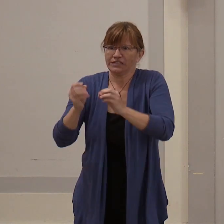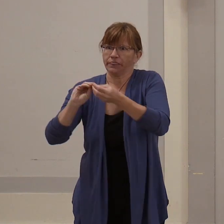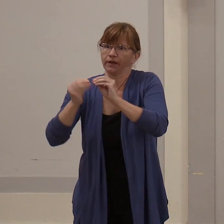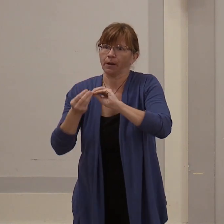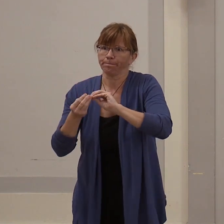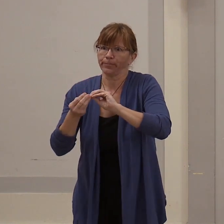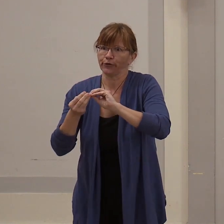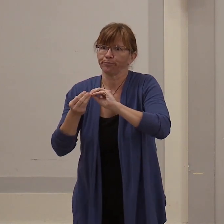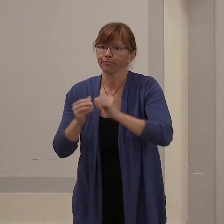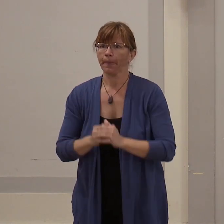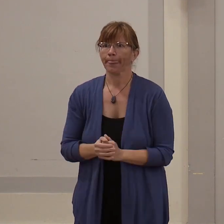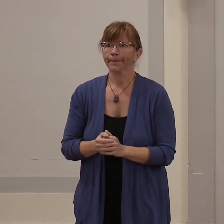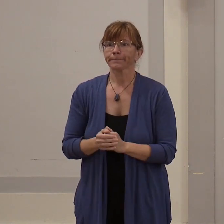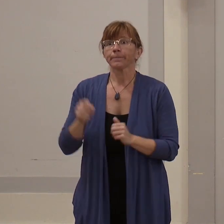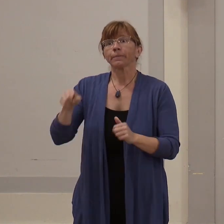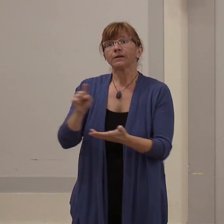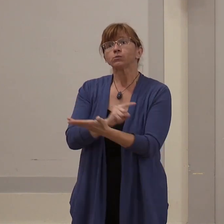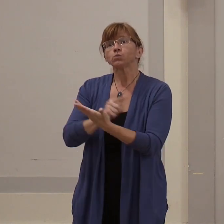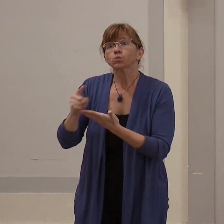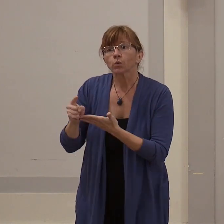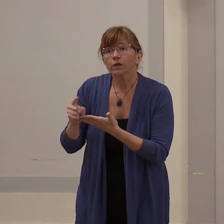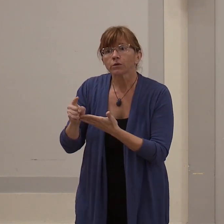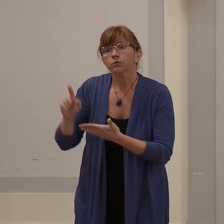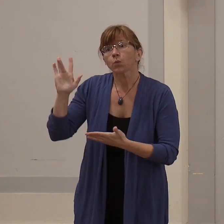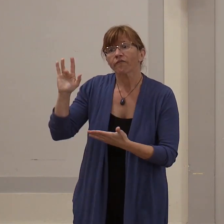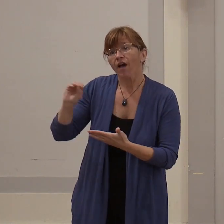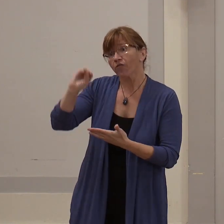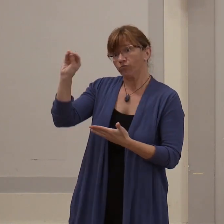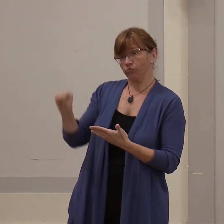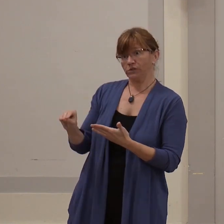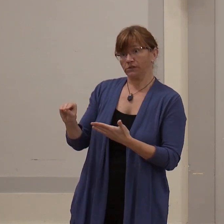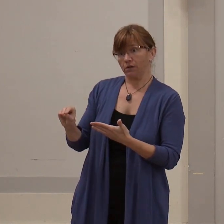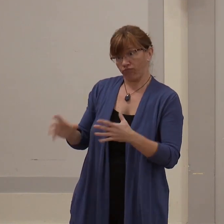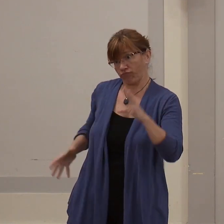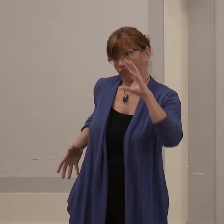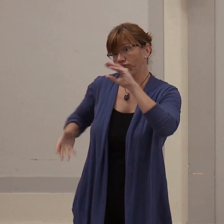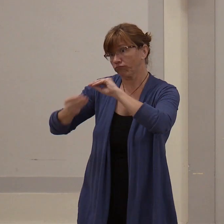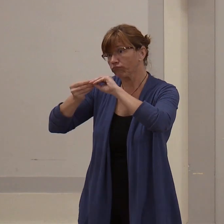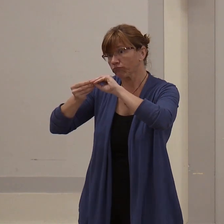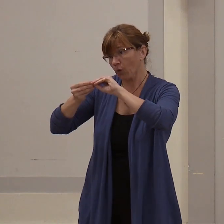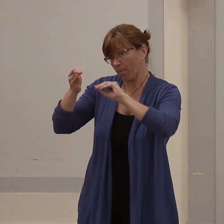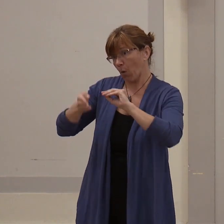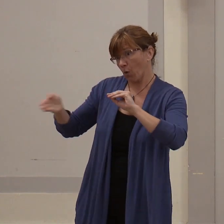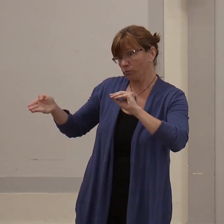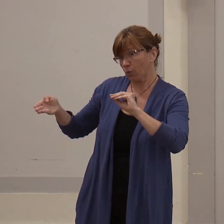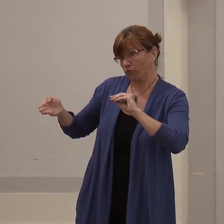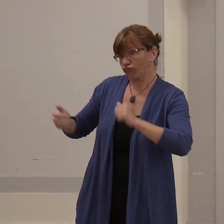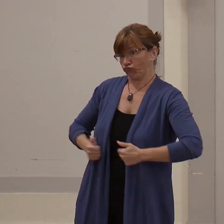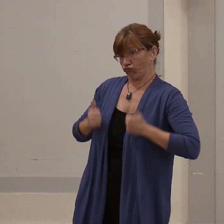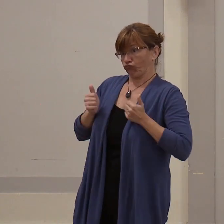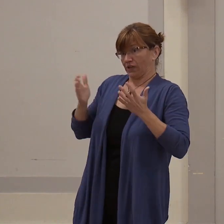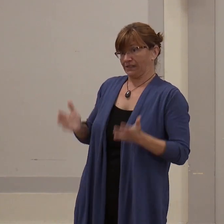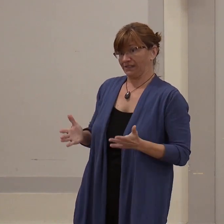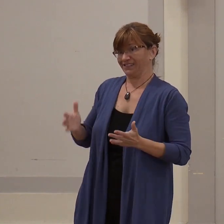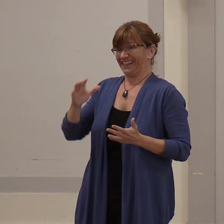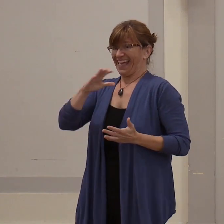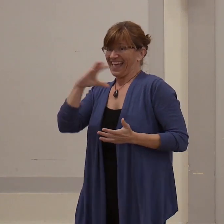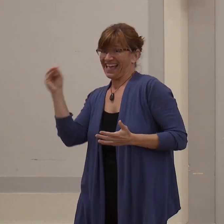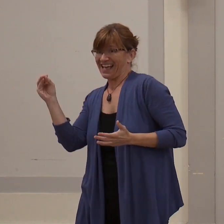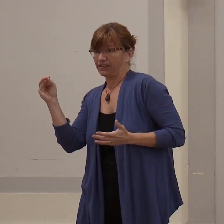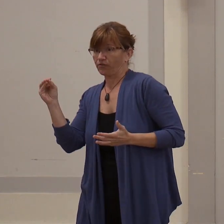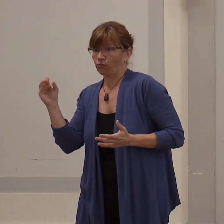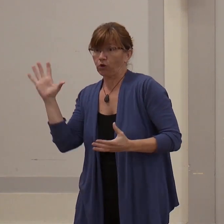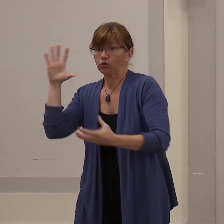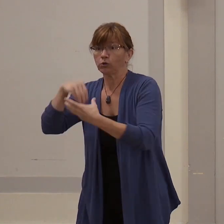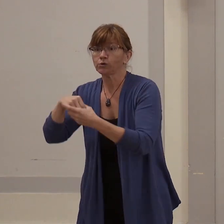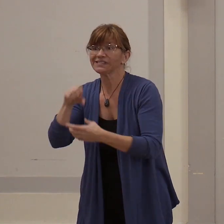week, 25% of Baltimore City residents overall, and almost 50% of residents 60 and over have received at